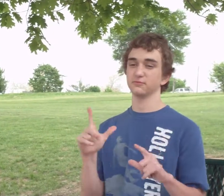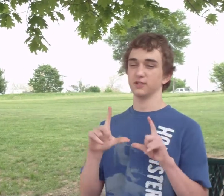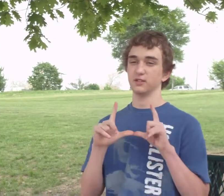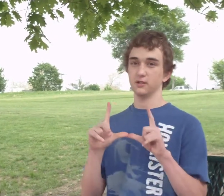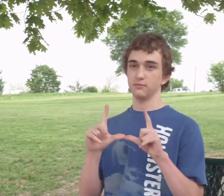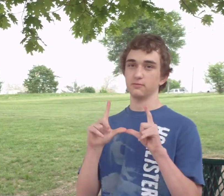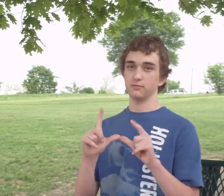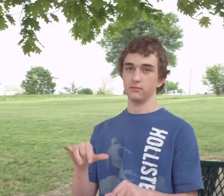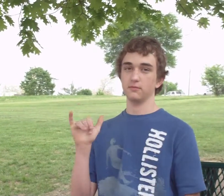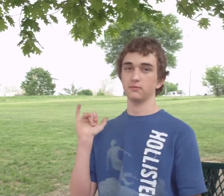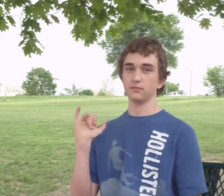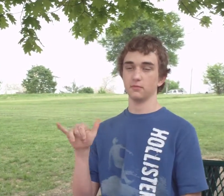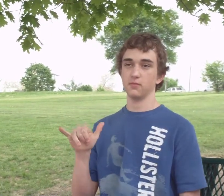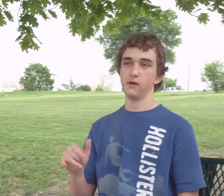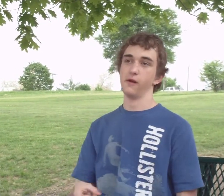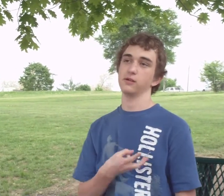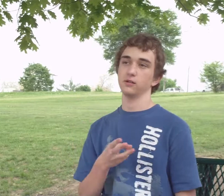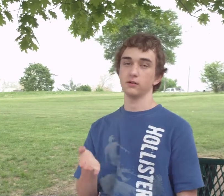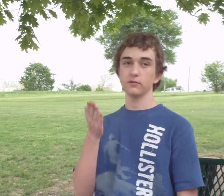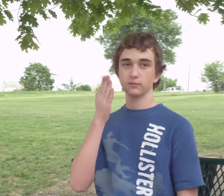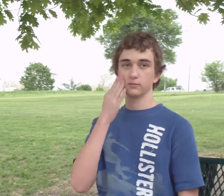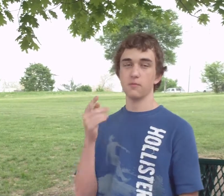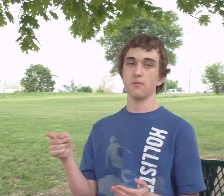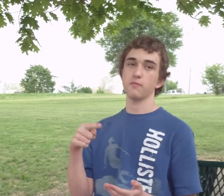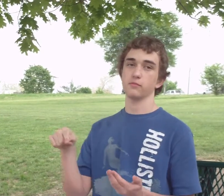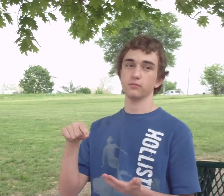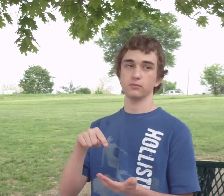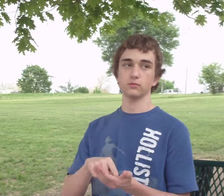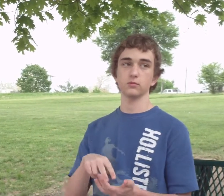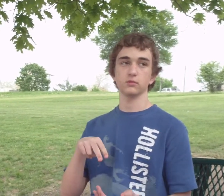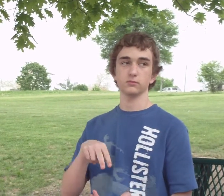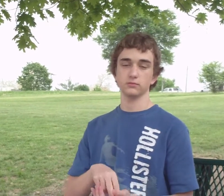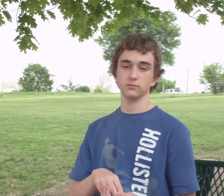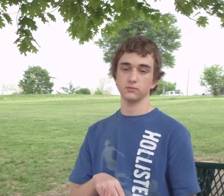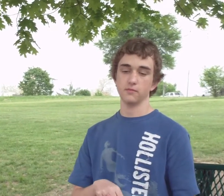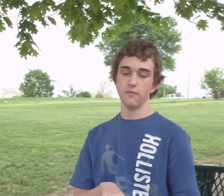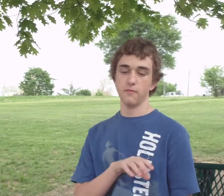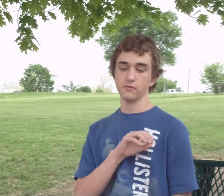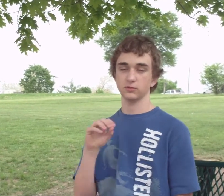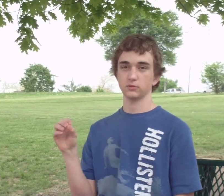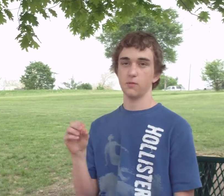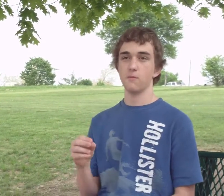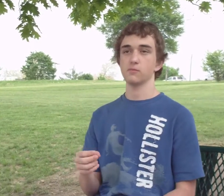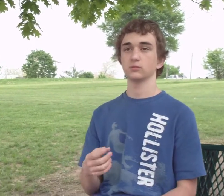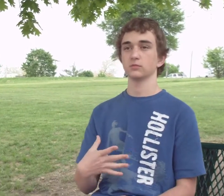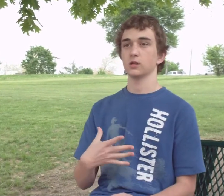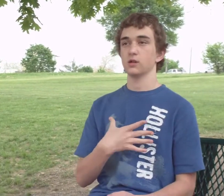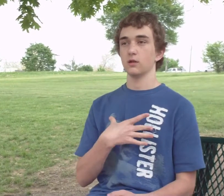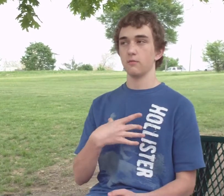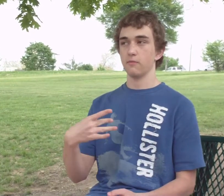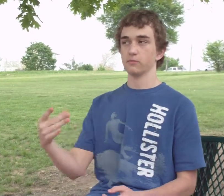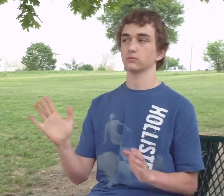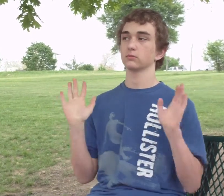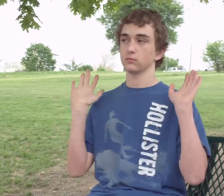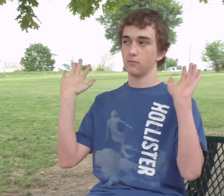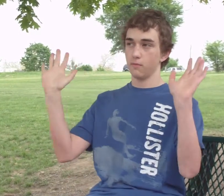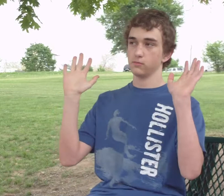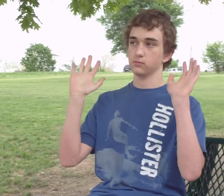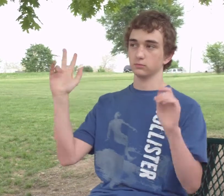burning up the block, yeah, and everybody knew when we stepped in the spot. See, we was like the